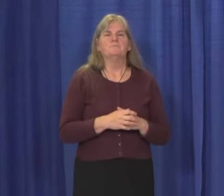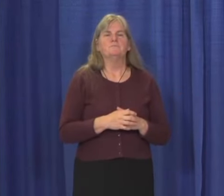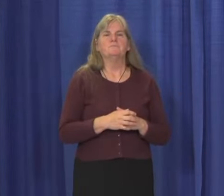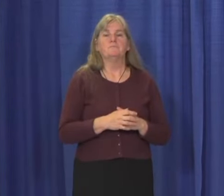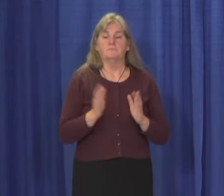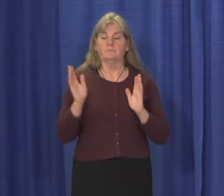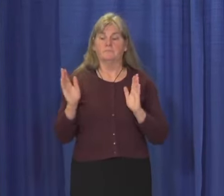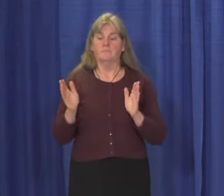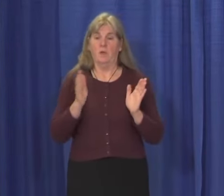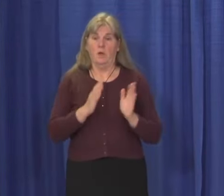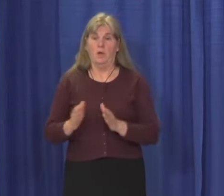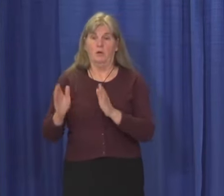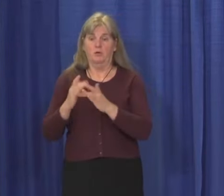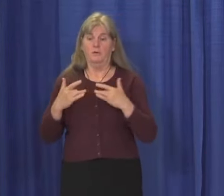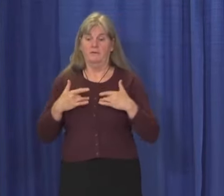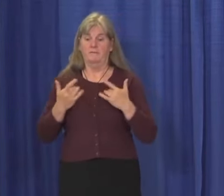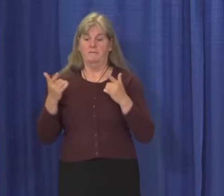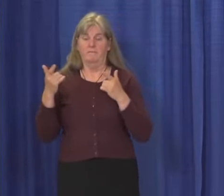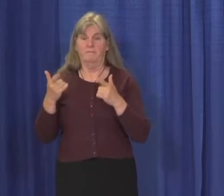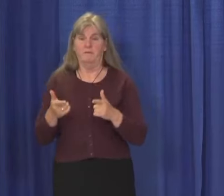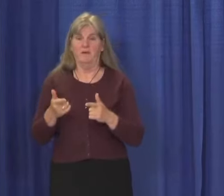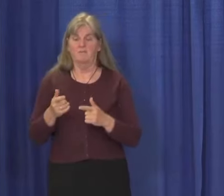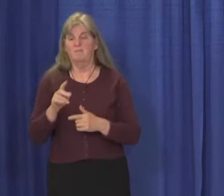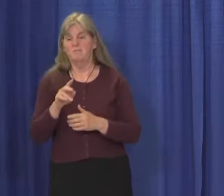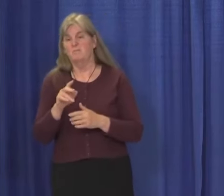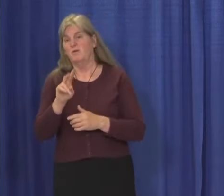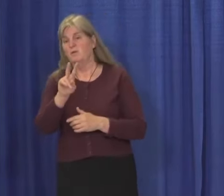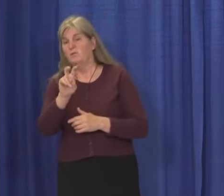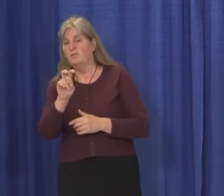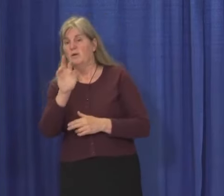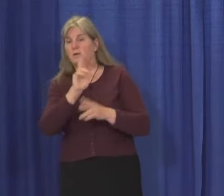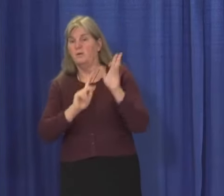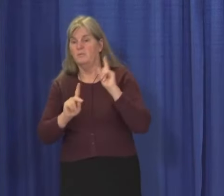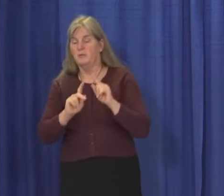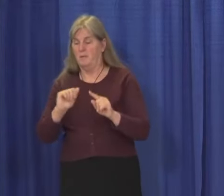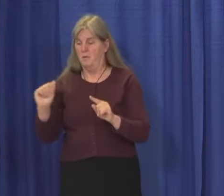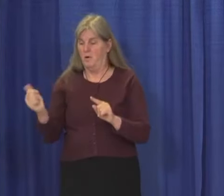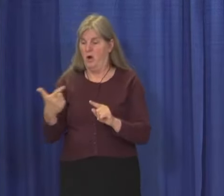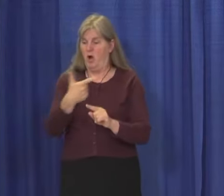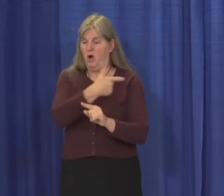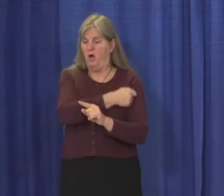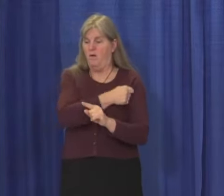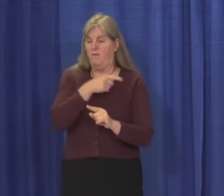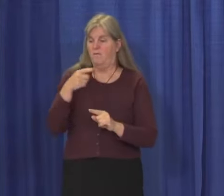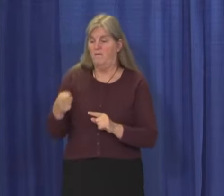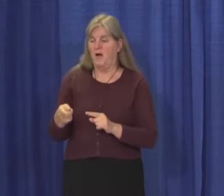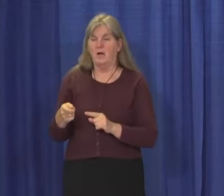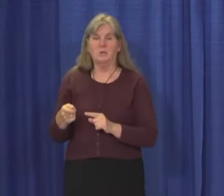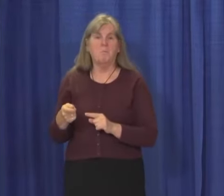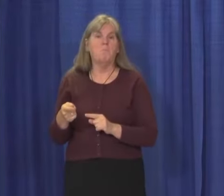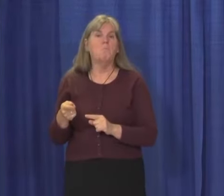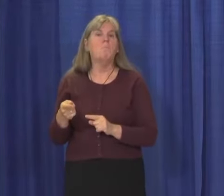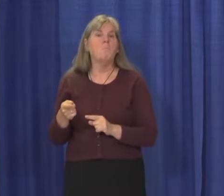an organized gathering of, say, 200 people, and all of those people were fully vaccinated, yes, I would be